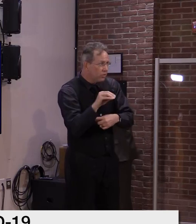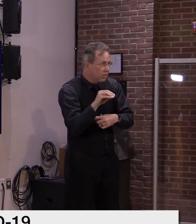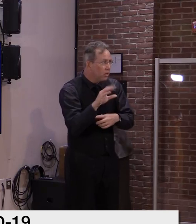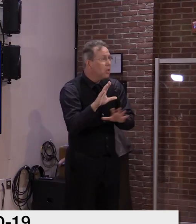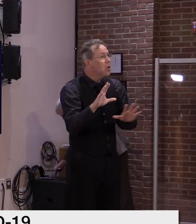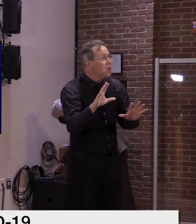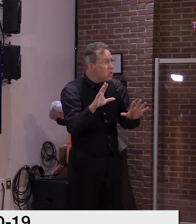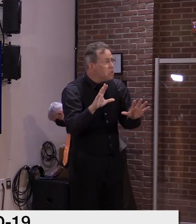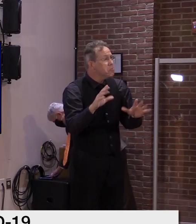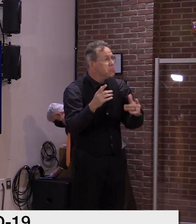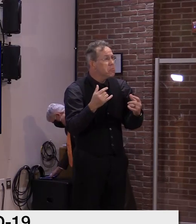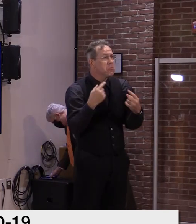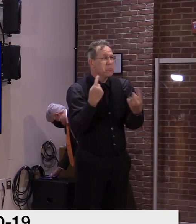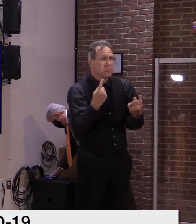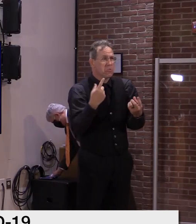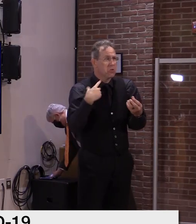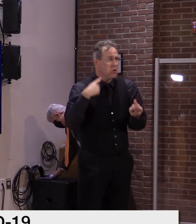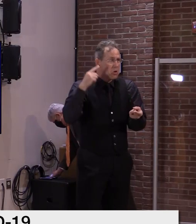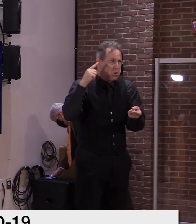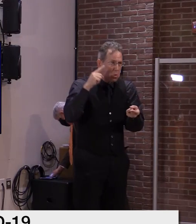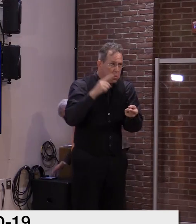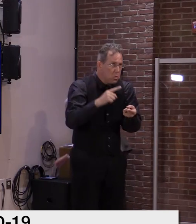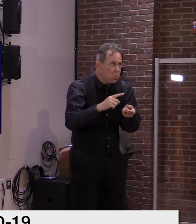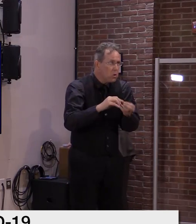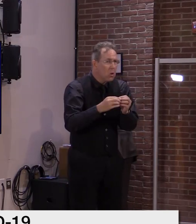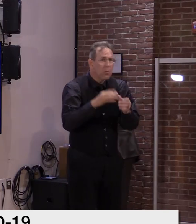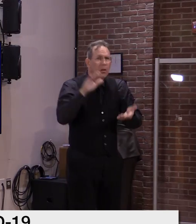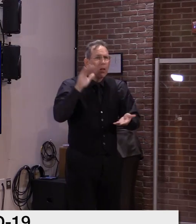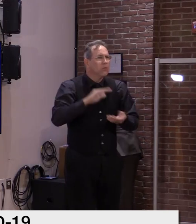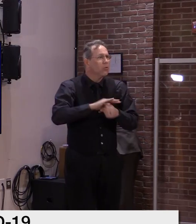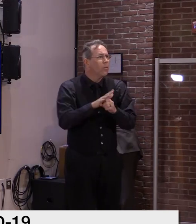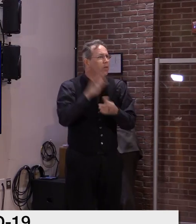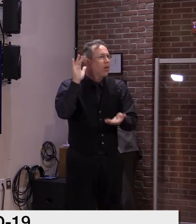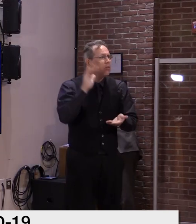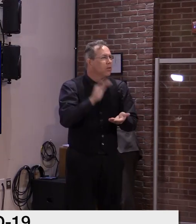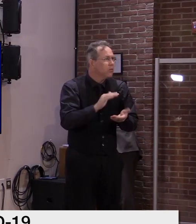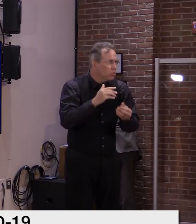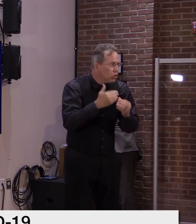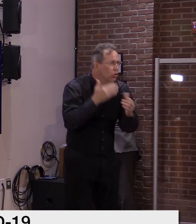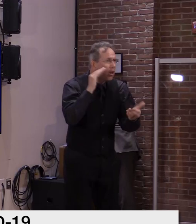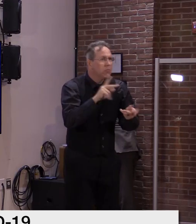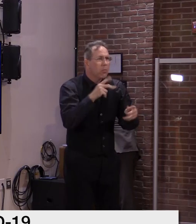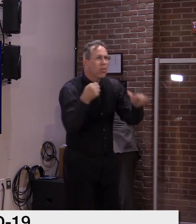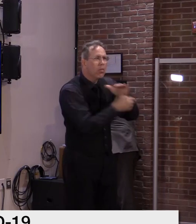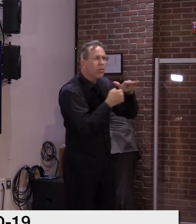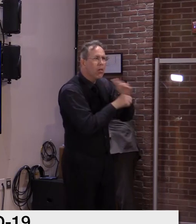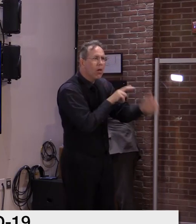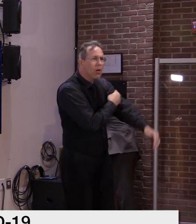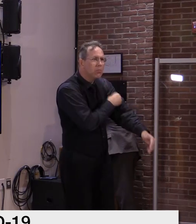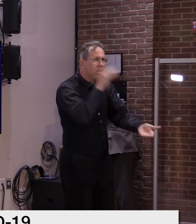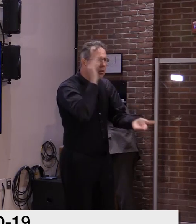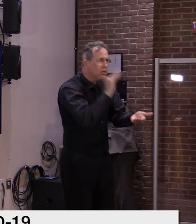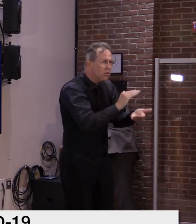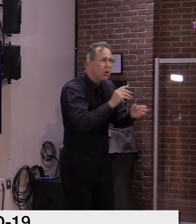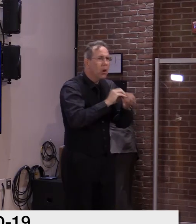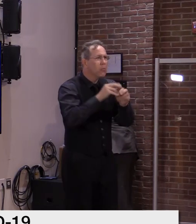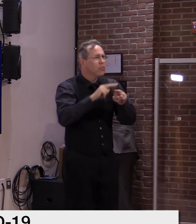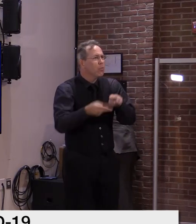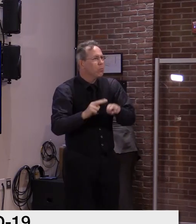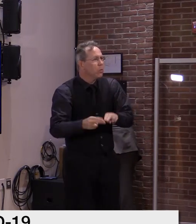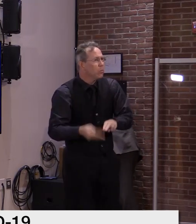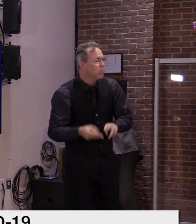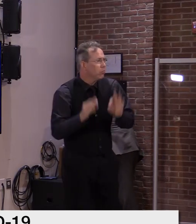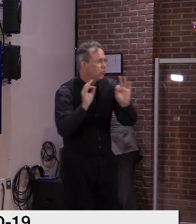cases, hospitalizations, and deaths. In Vermont, we are fortunately far ahead of the national average, with over 60% of